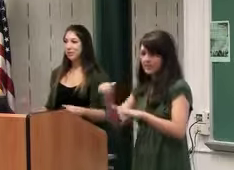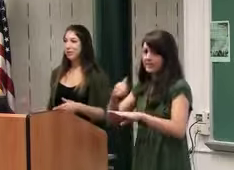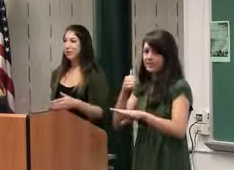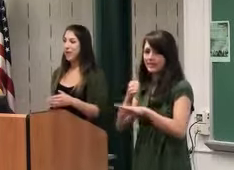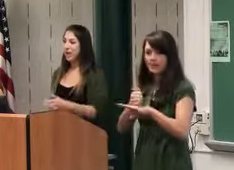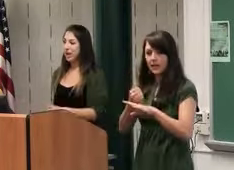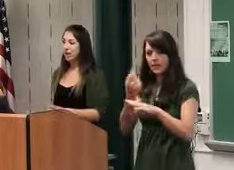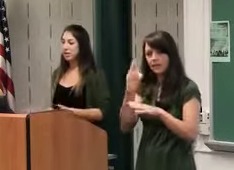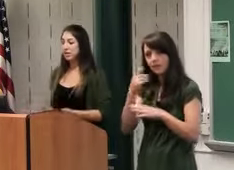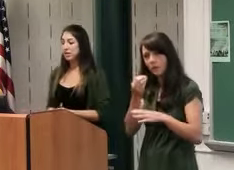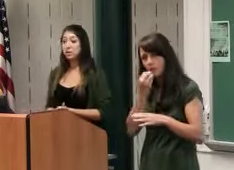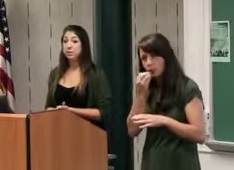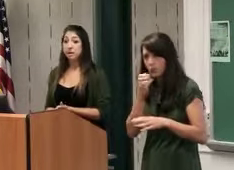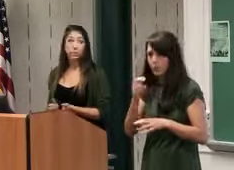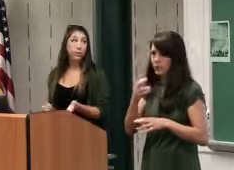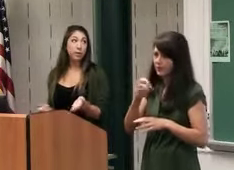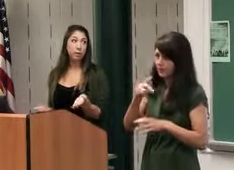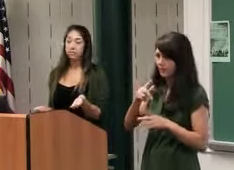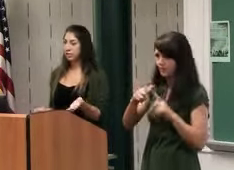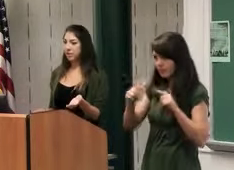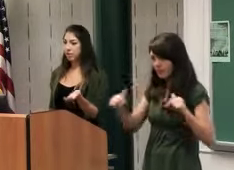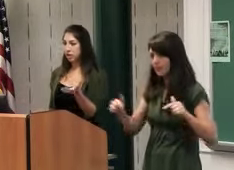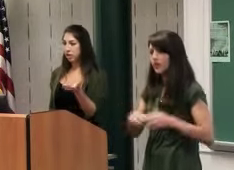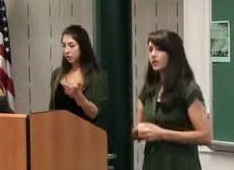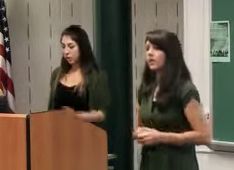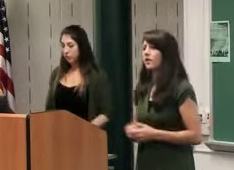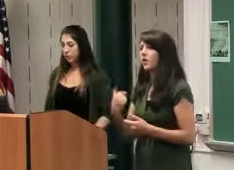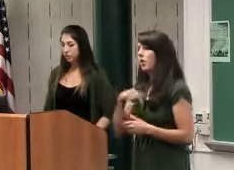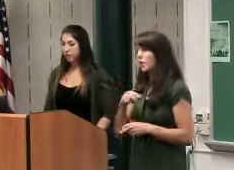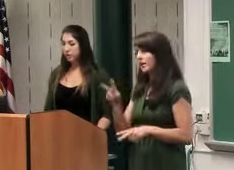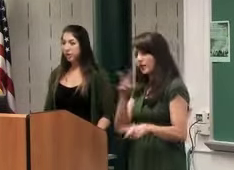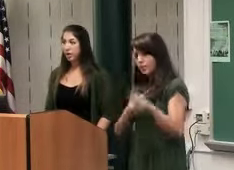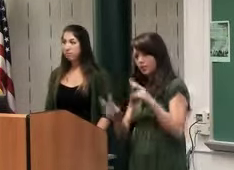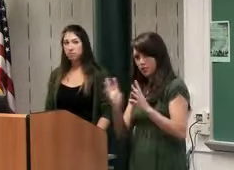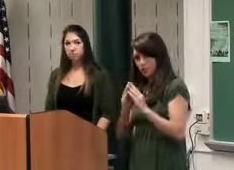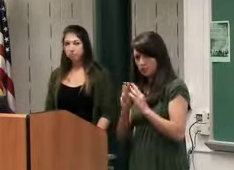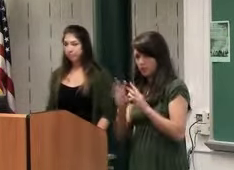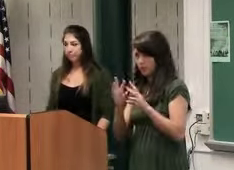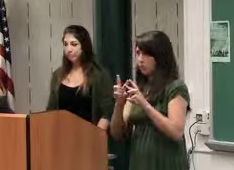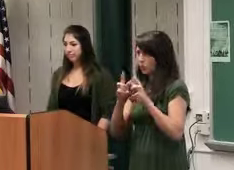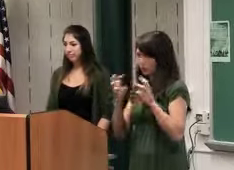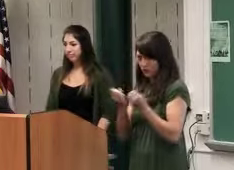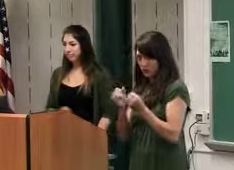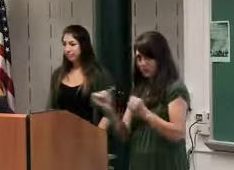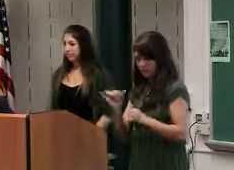and food, and just we were able to observe the workshops as well.